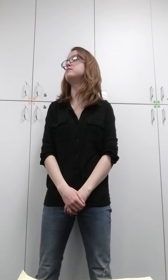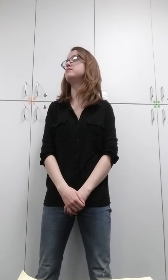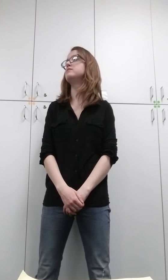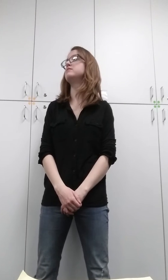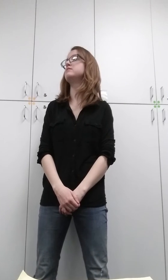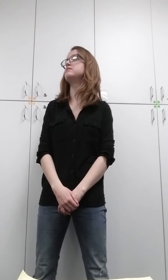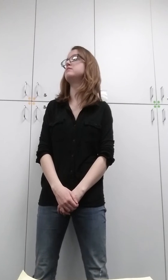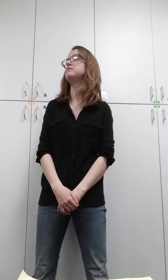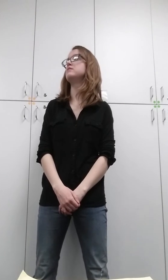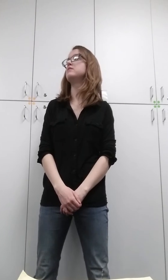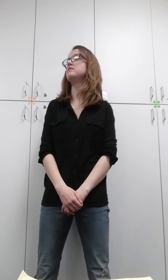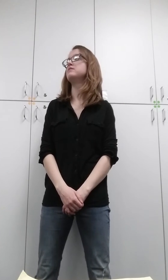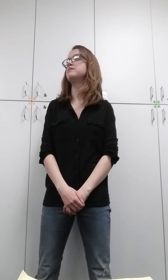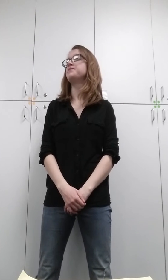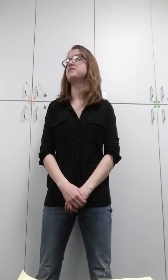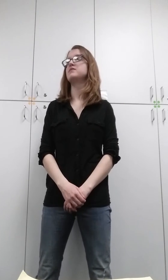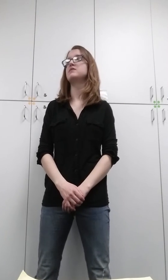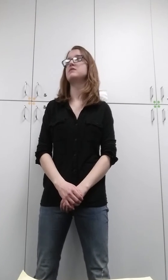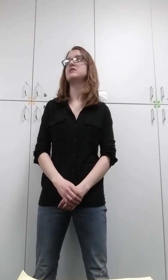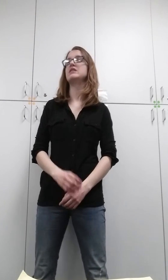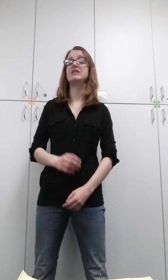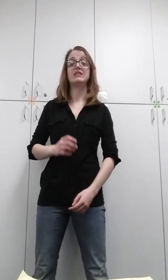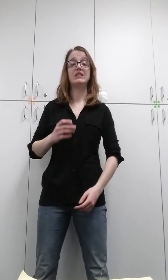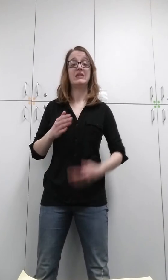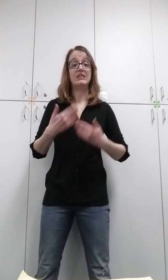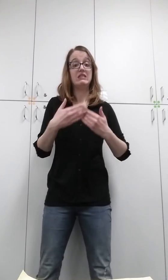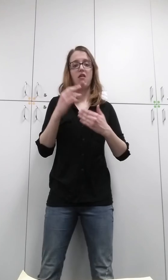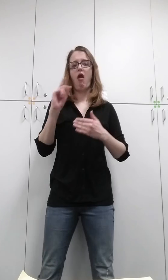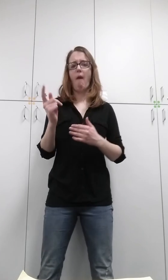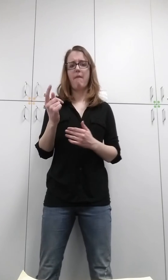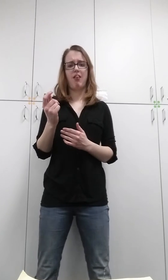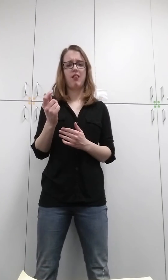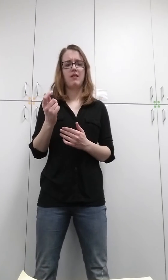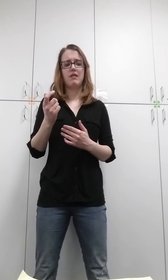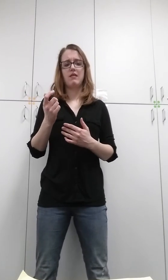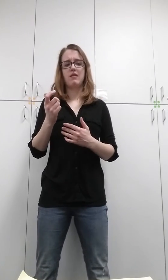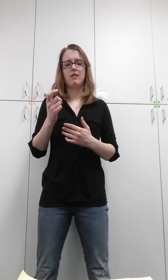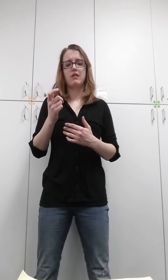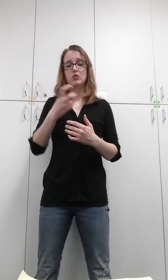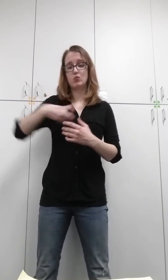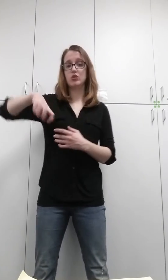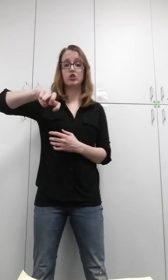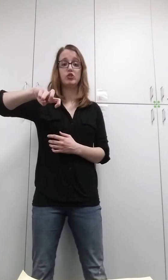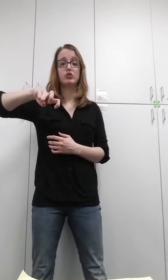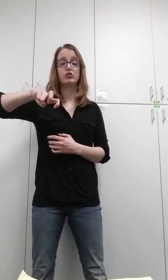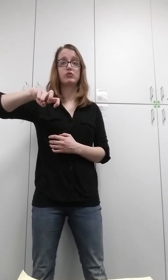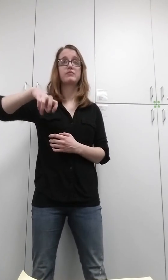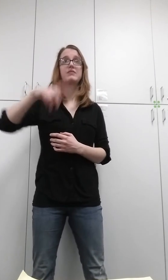Automatically we switch into role shift, which is perfect. That's a good skill. It's a strong skill